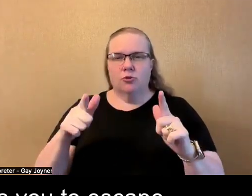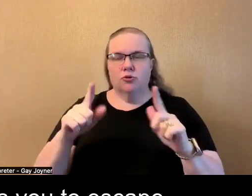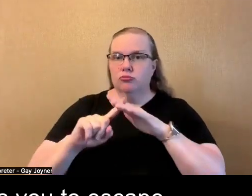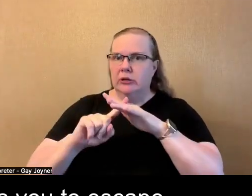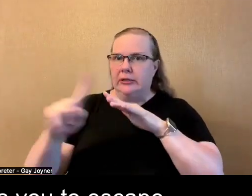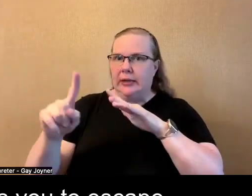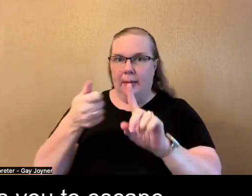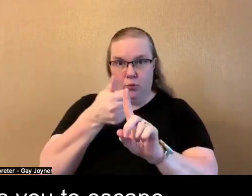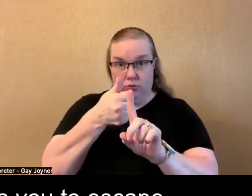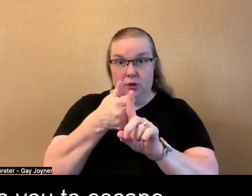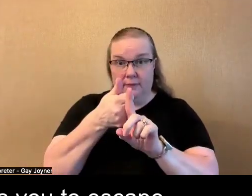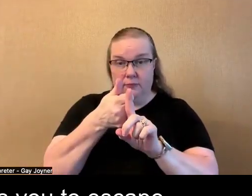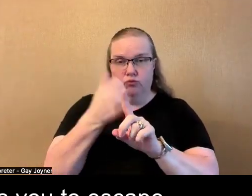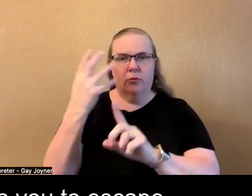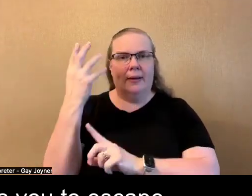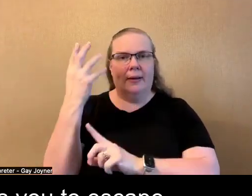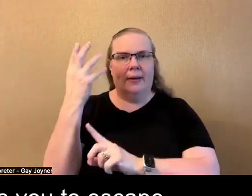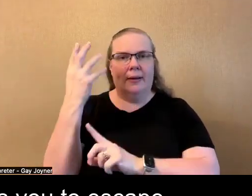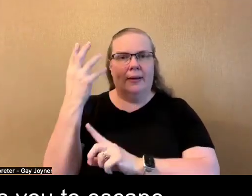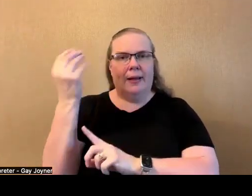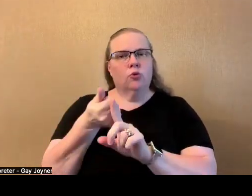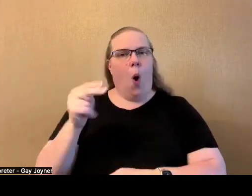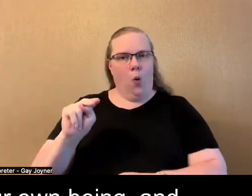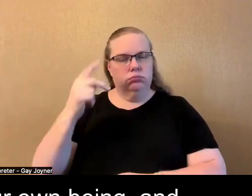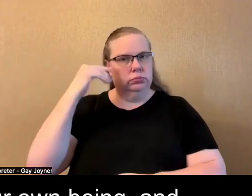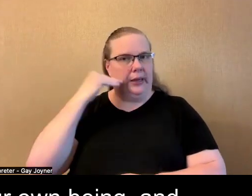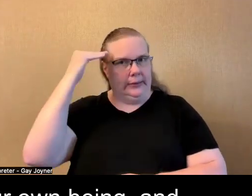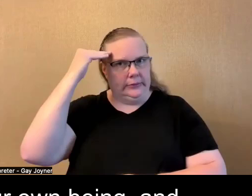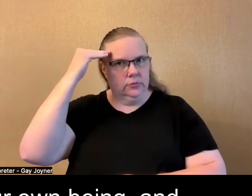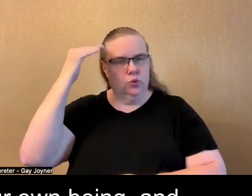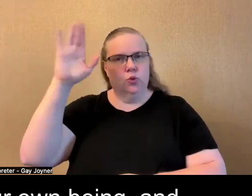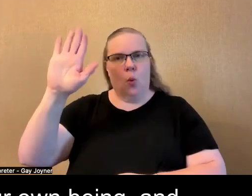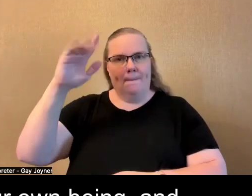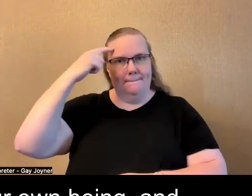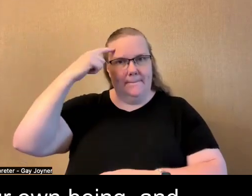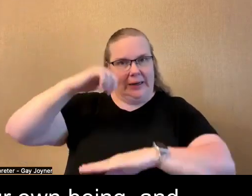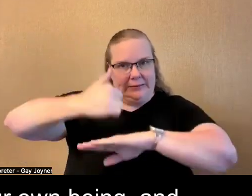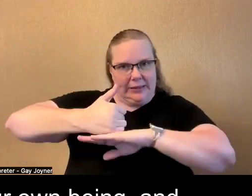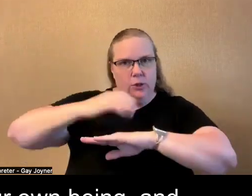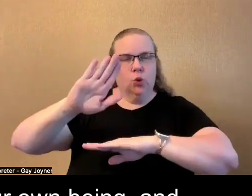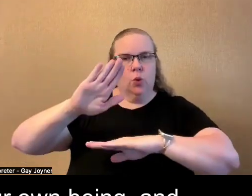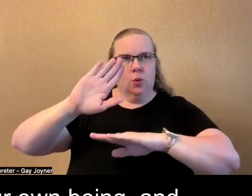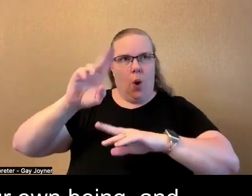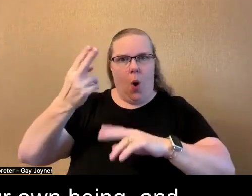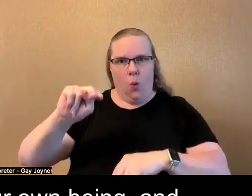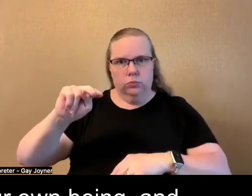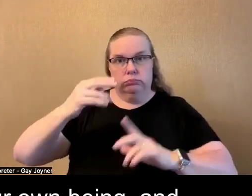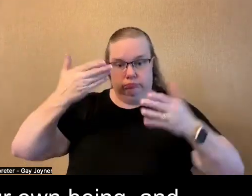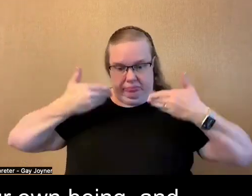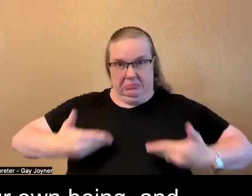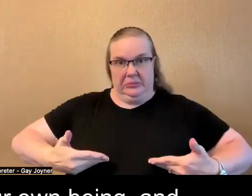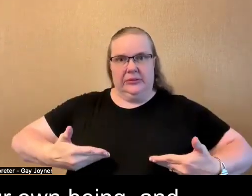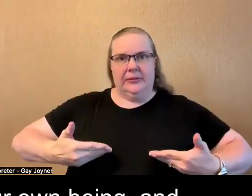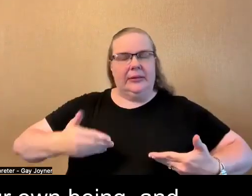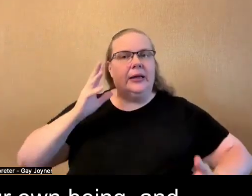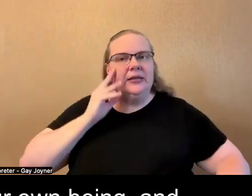yourself, to get out of your own head, your own mindset, your own being, and